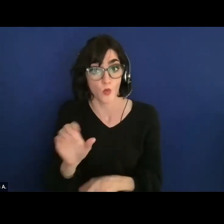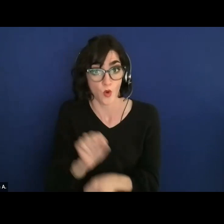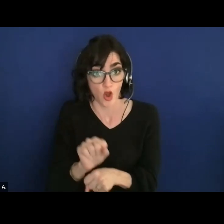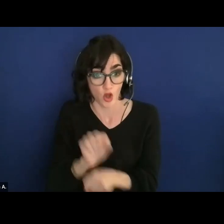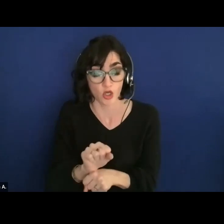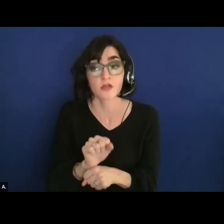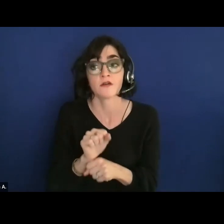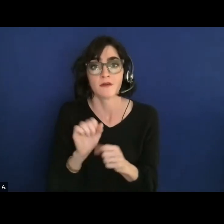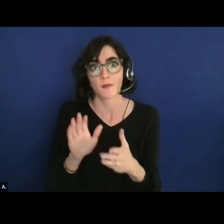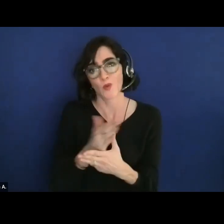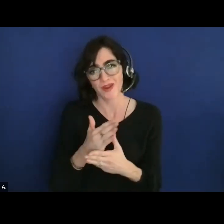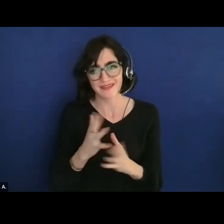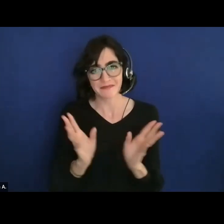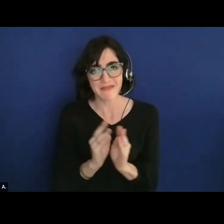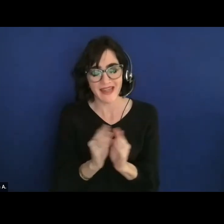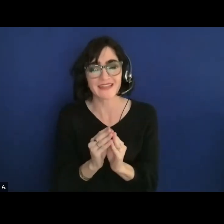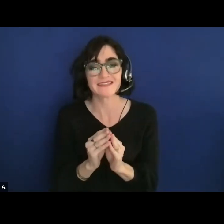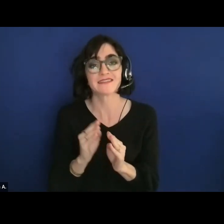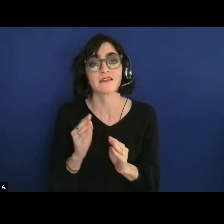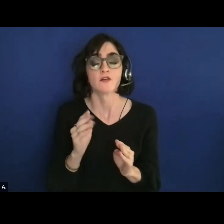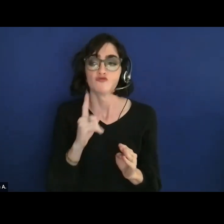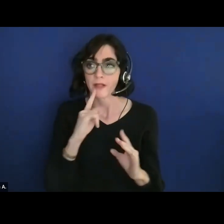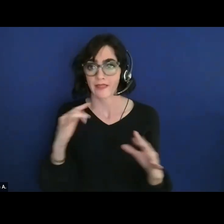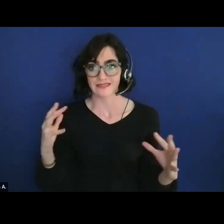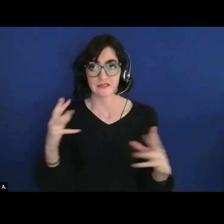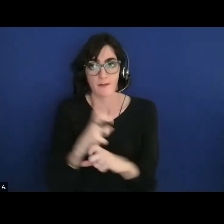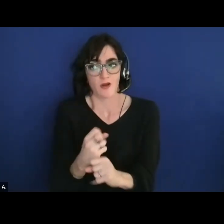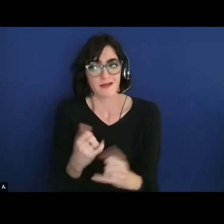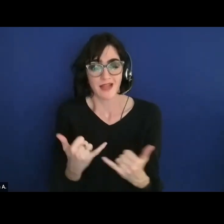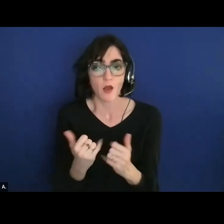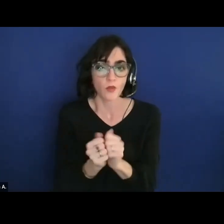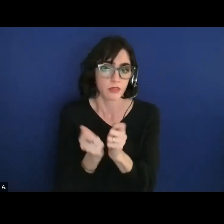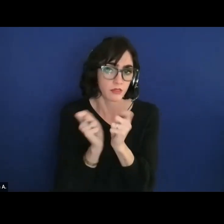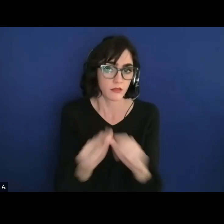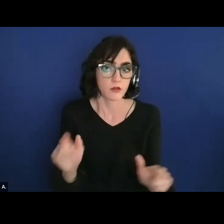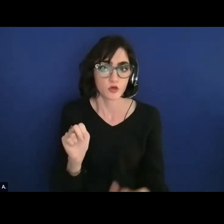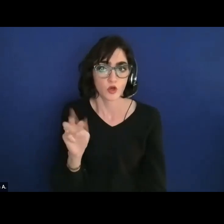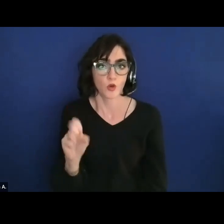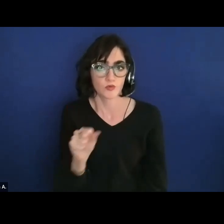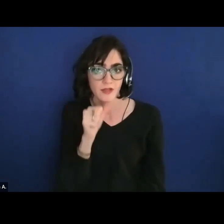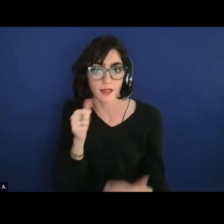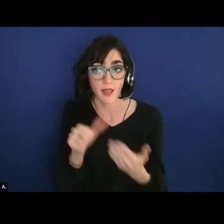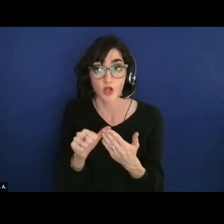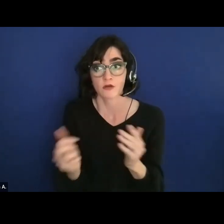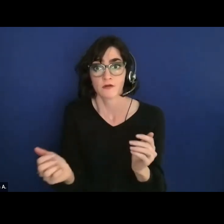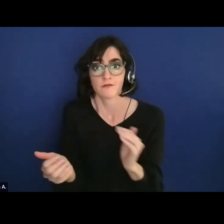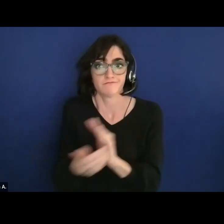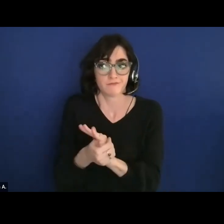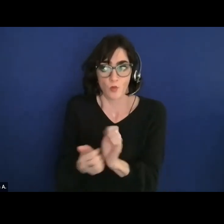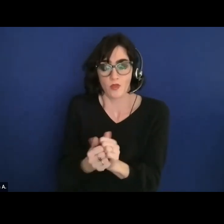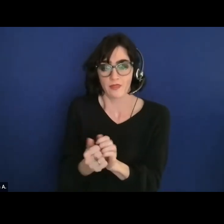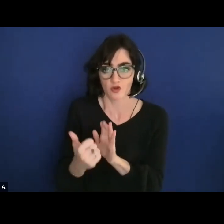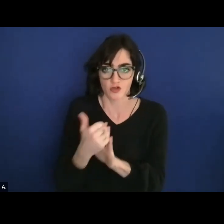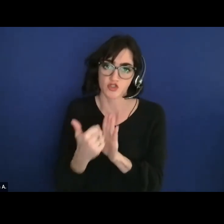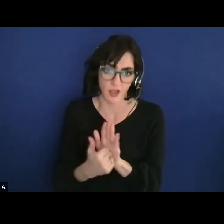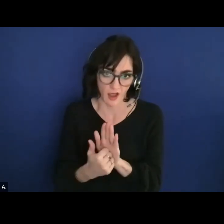when we meet, that's summarized in a newsletter that comes with your agenda. And so we want to reserve this time